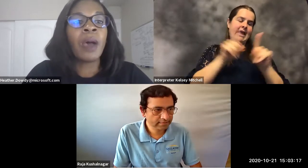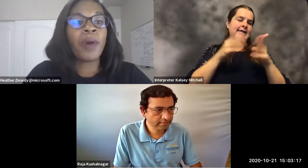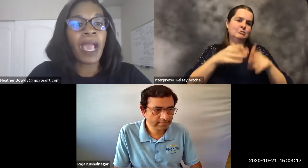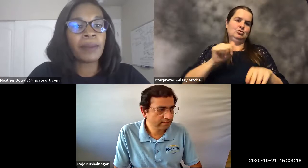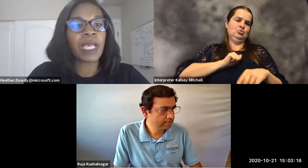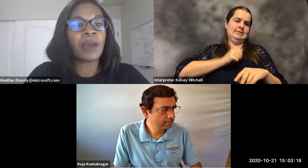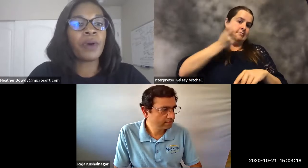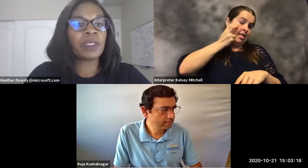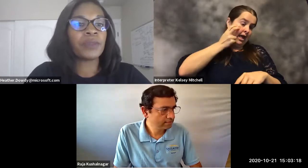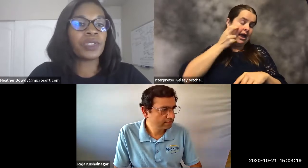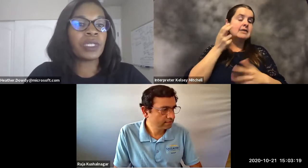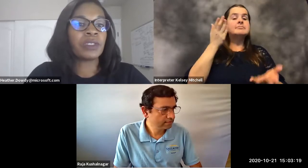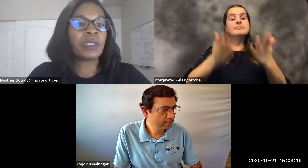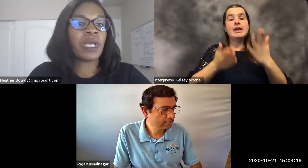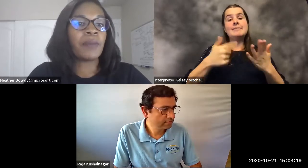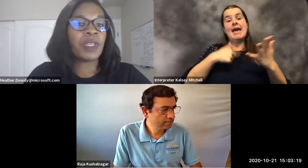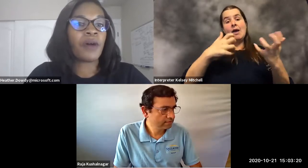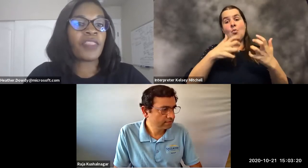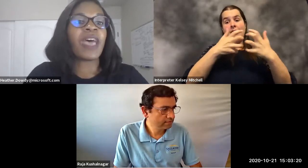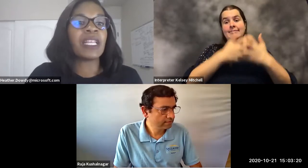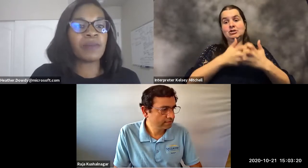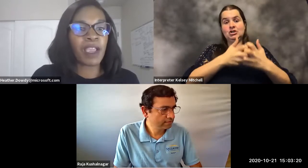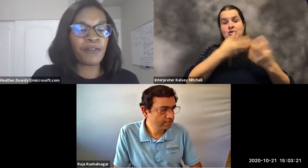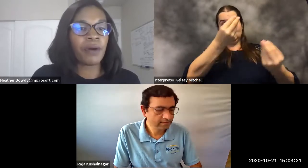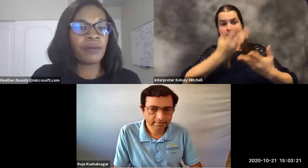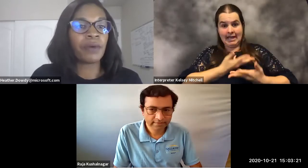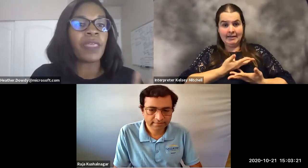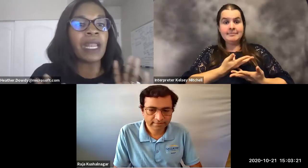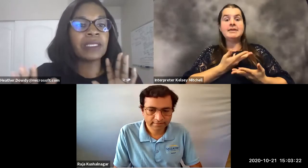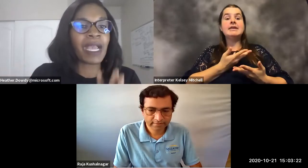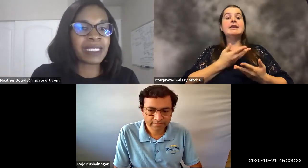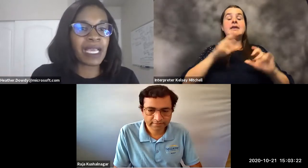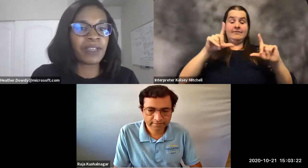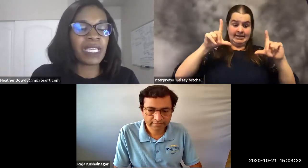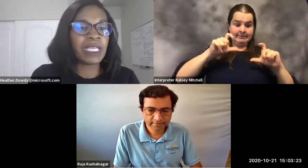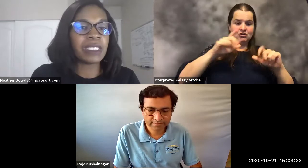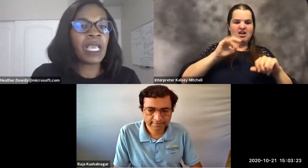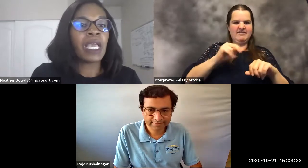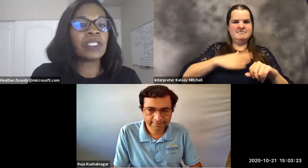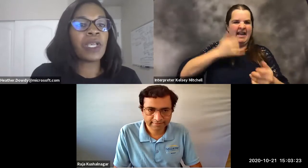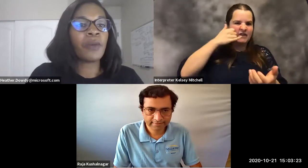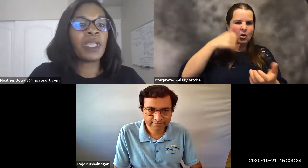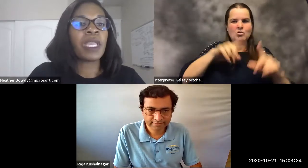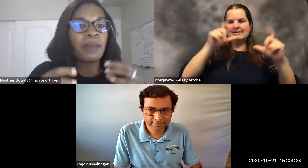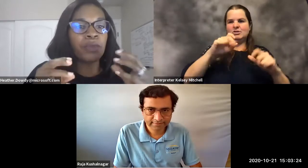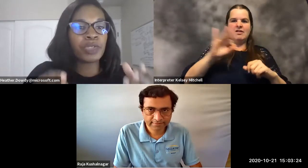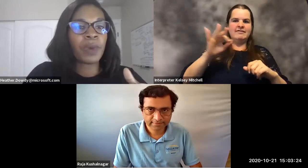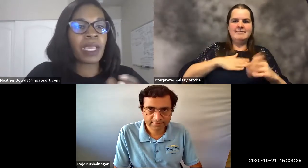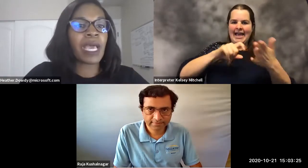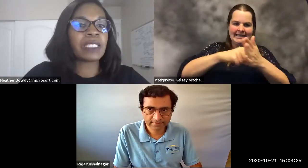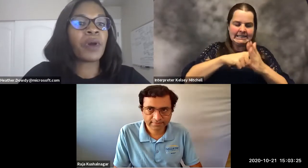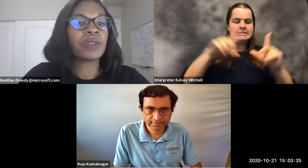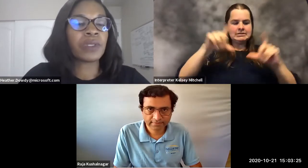blind, perhaps I want the machine to let me know that that is my phone or that is my set of keys. And so being able